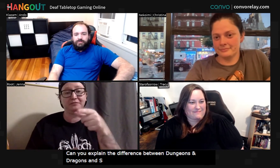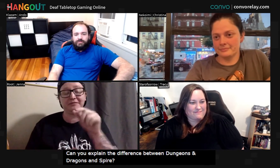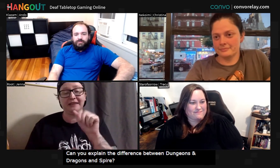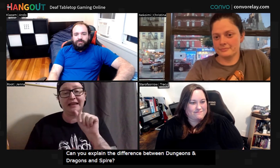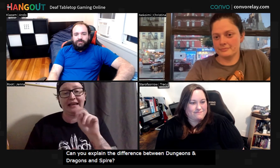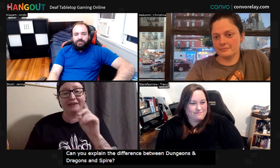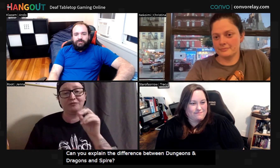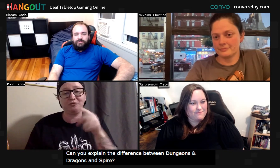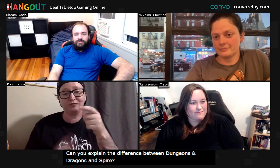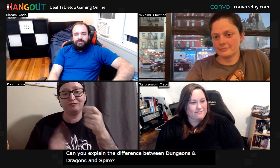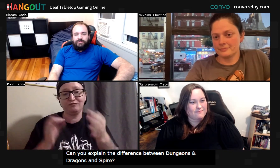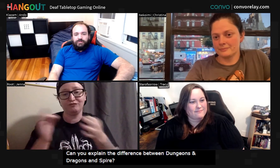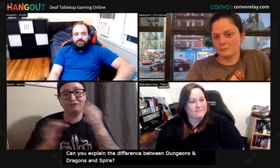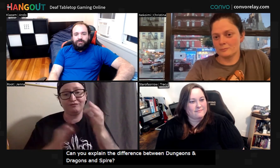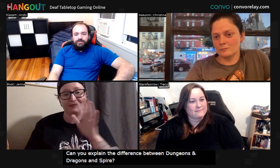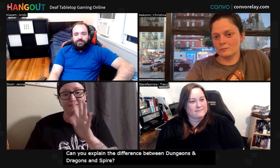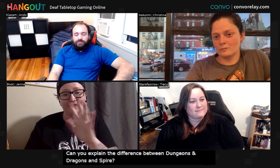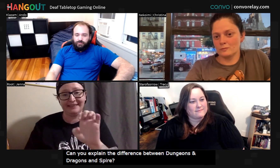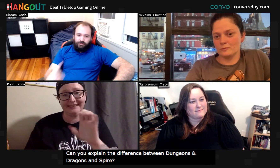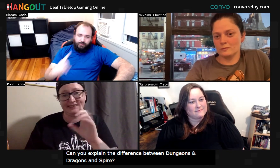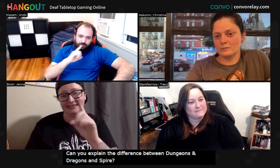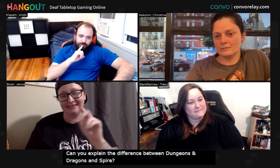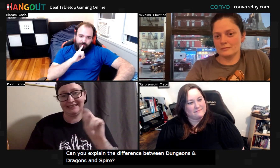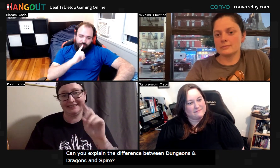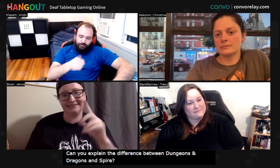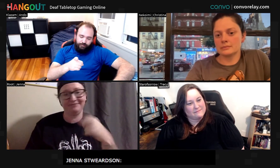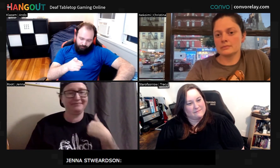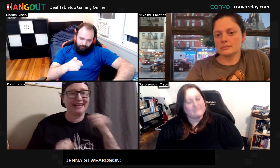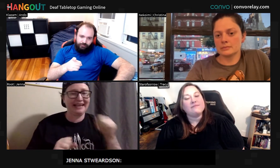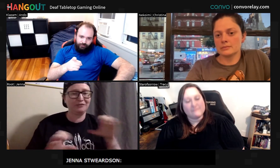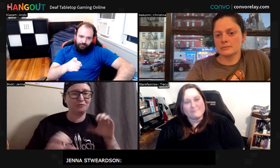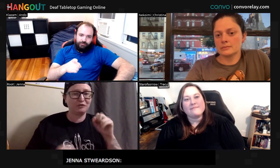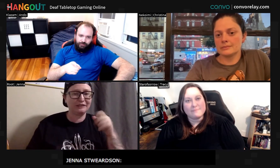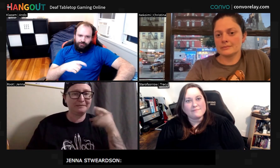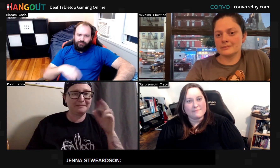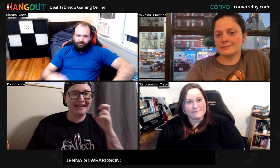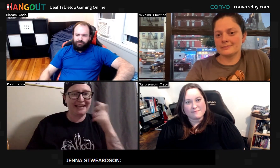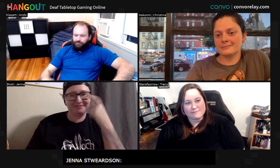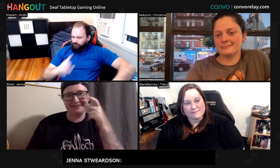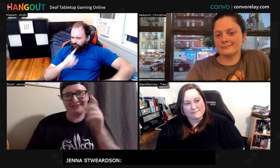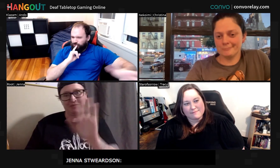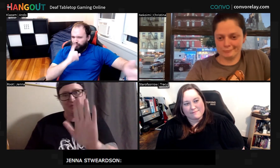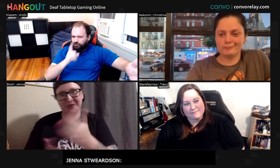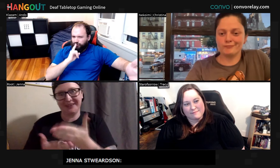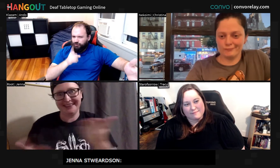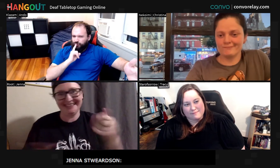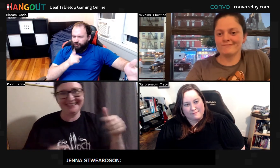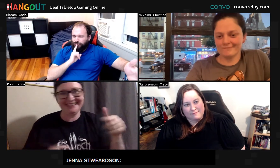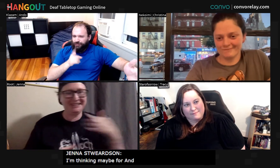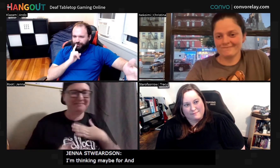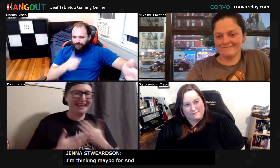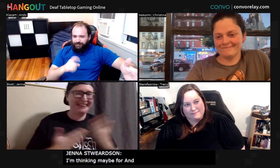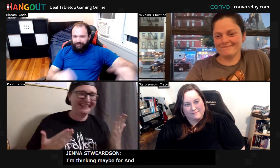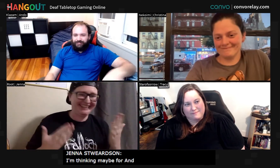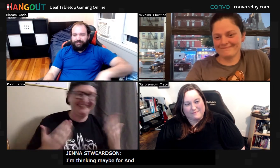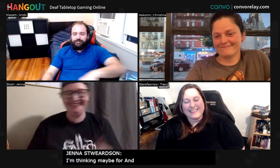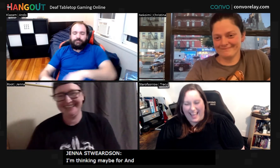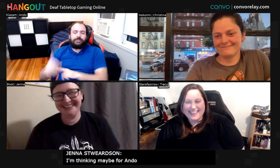I'm thinking for maybe Ando, you can explain D&D and I can do Spire because that seems to be your thing and my thing,